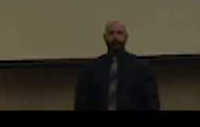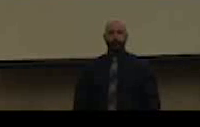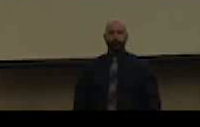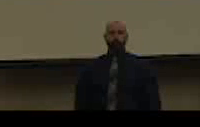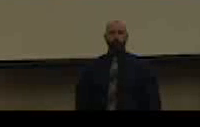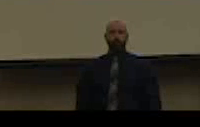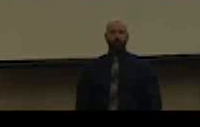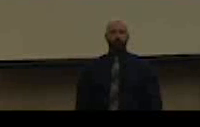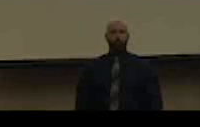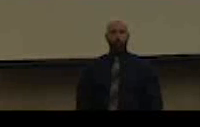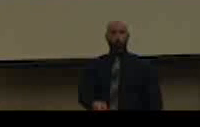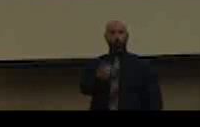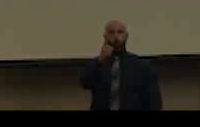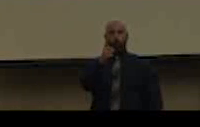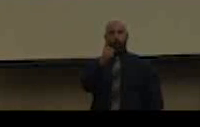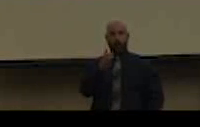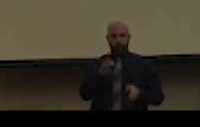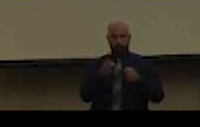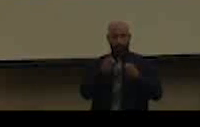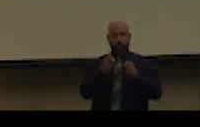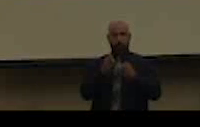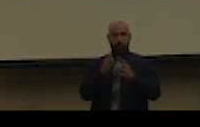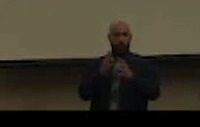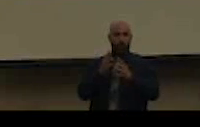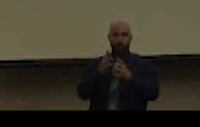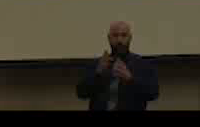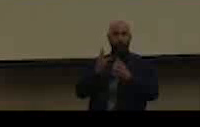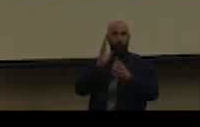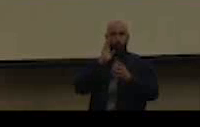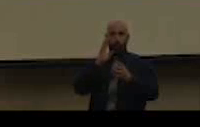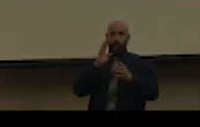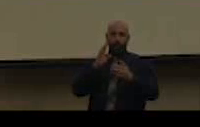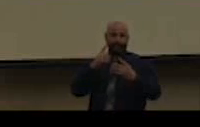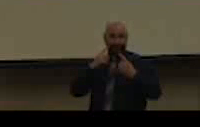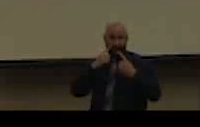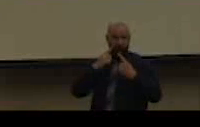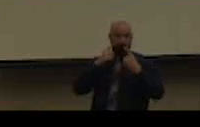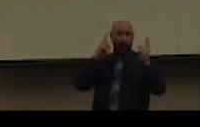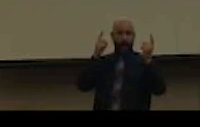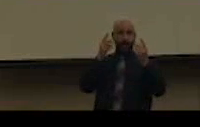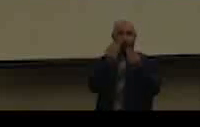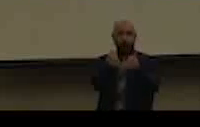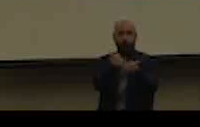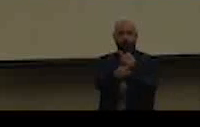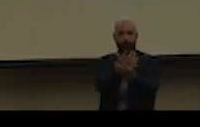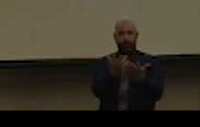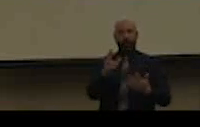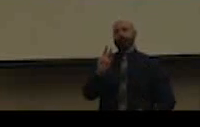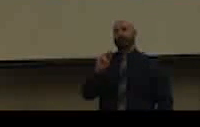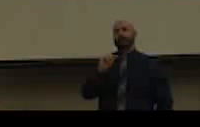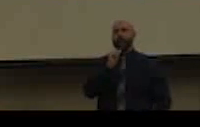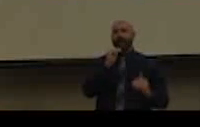the light is not fair to the problems our children have in this state. And